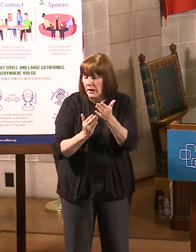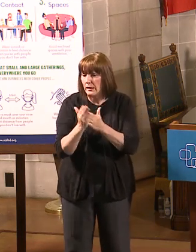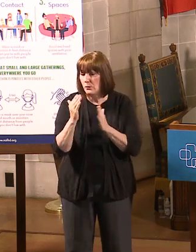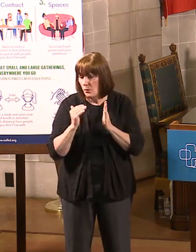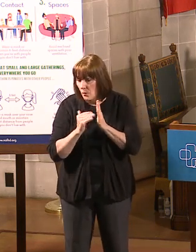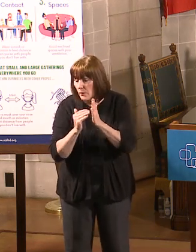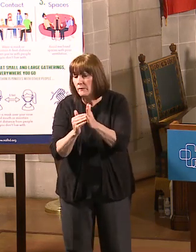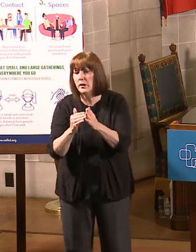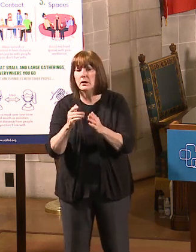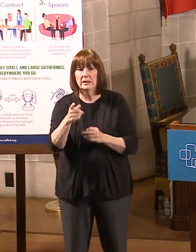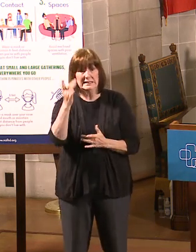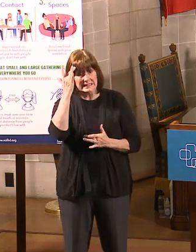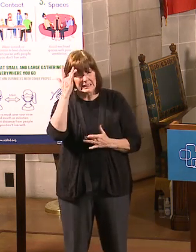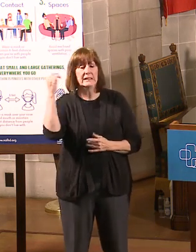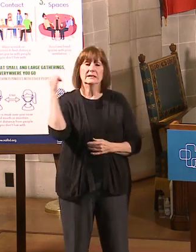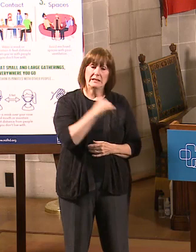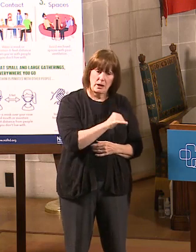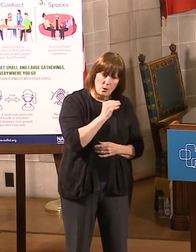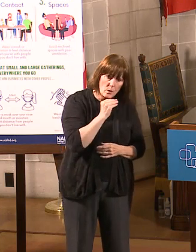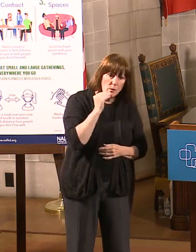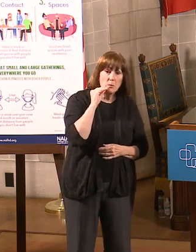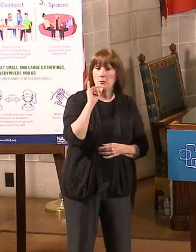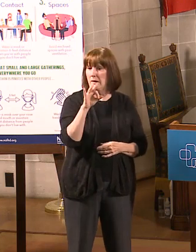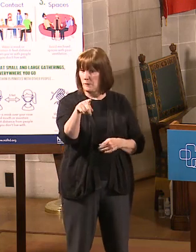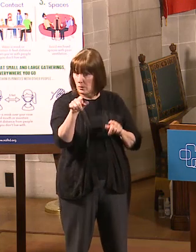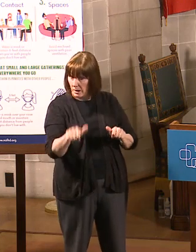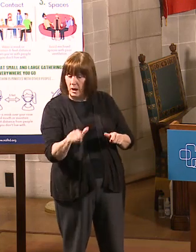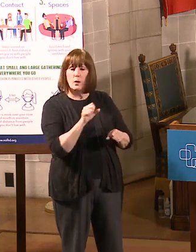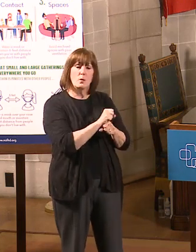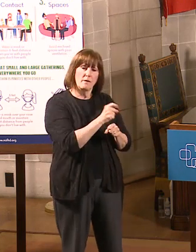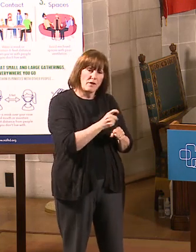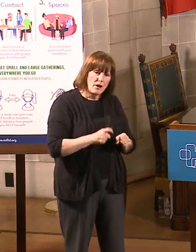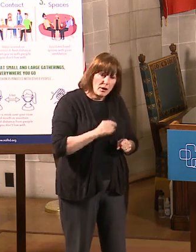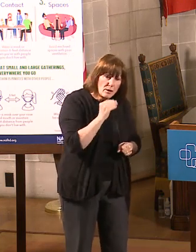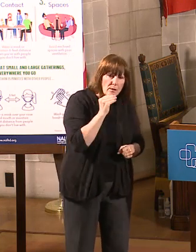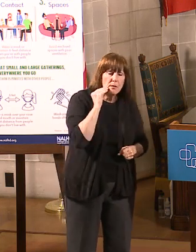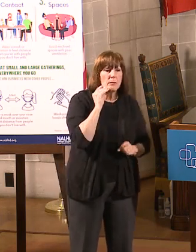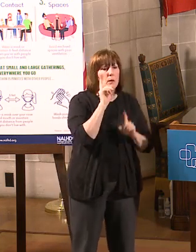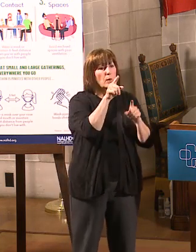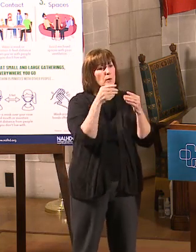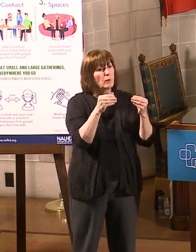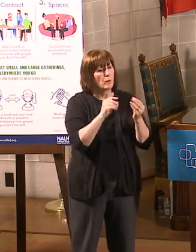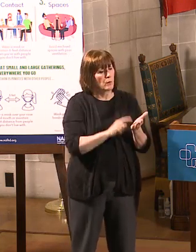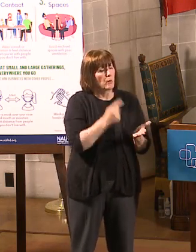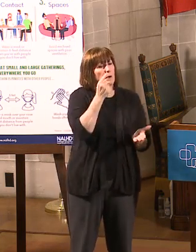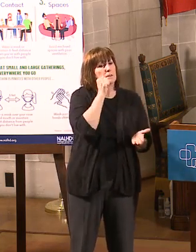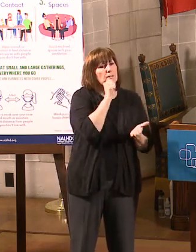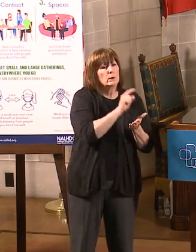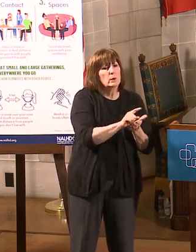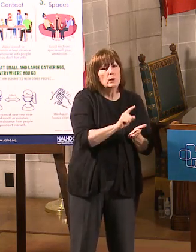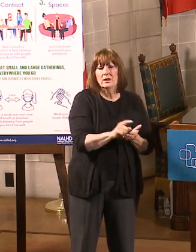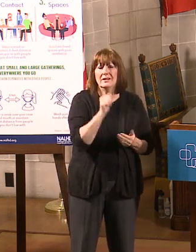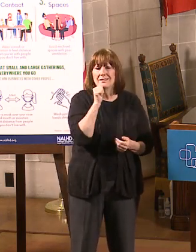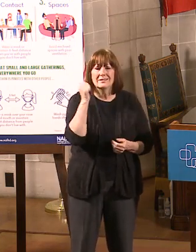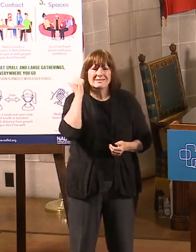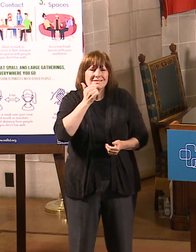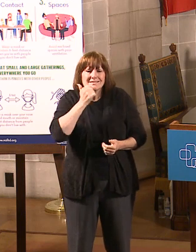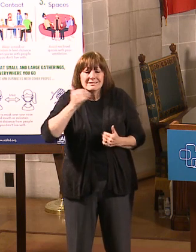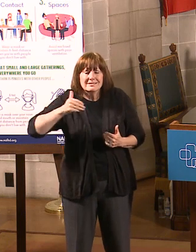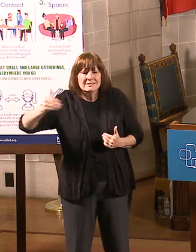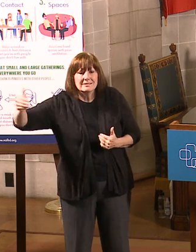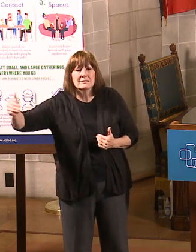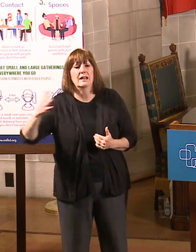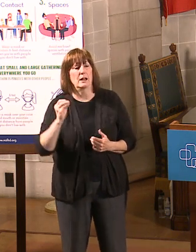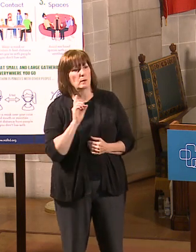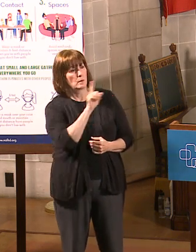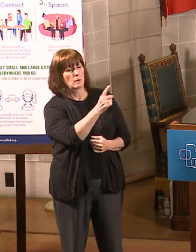staying home when you're sick, trying to work from home if you can, going to the store once a week, go by yourself. These are all things that we can do to be able to help